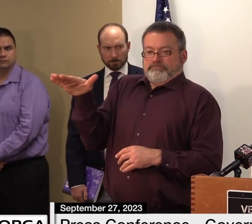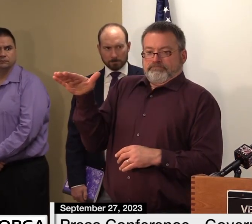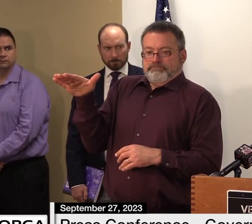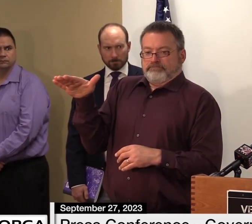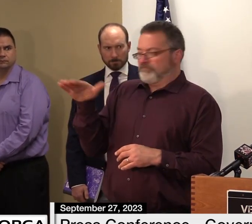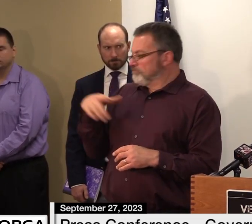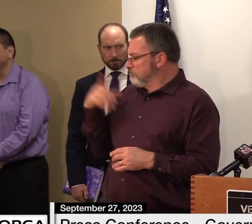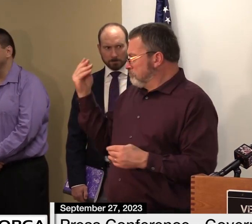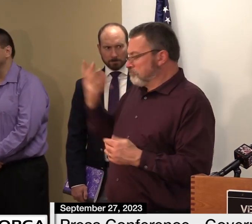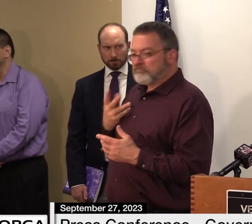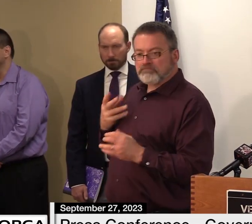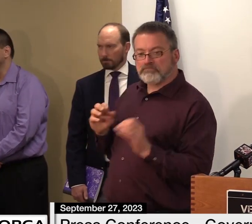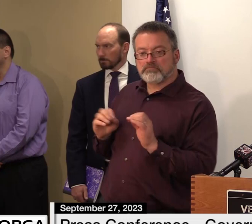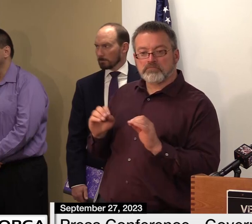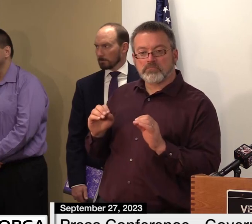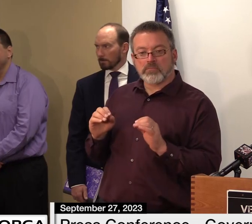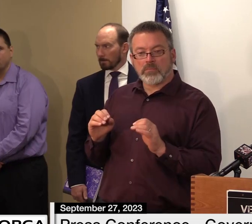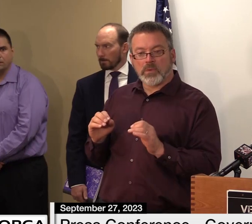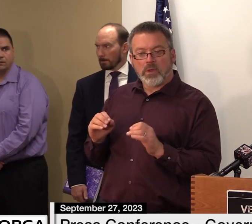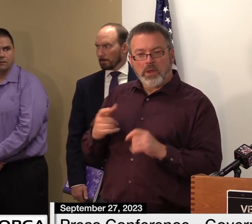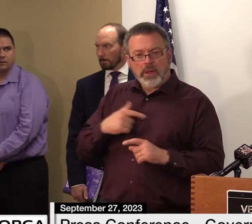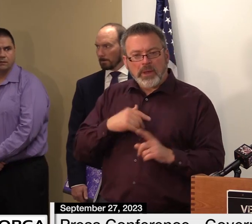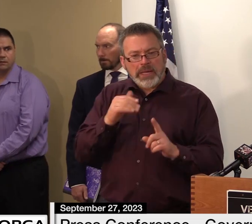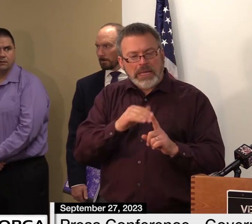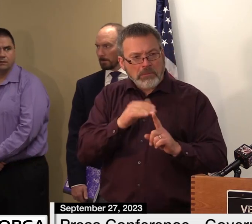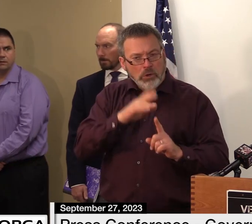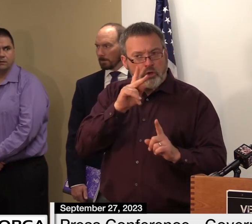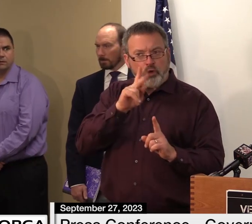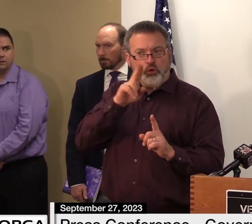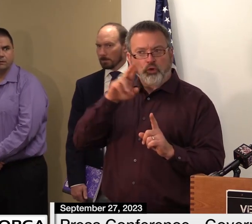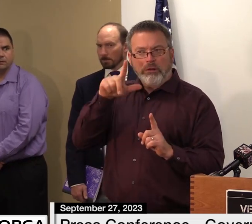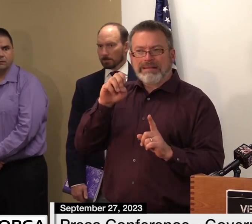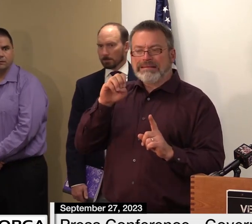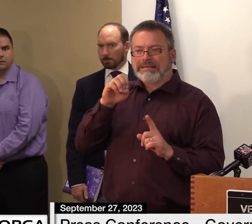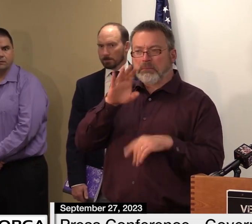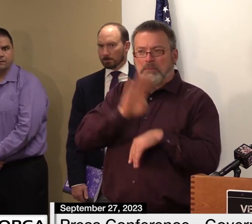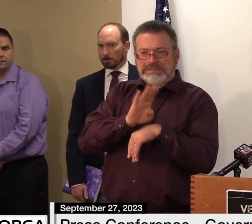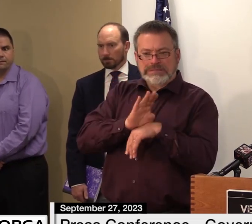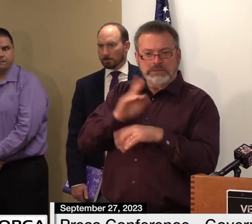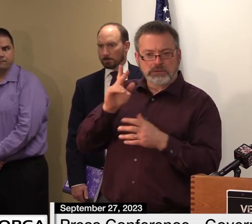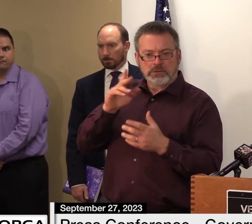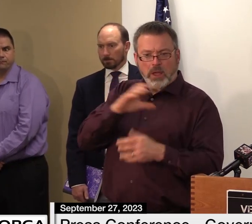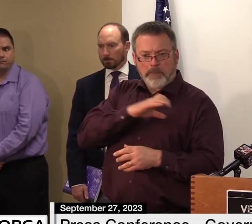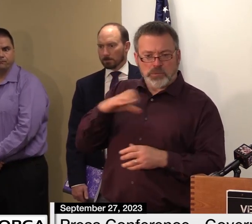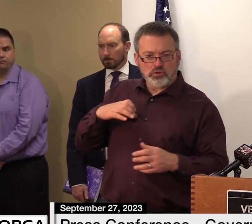Secretary Curley might be on, or Commissioner Goldstein.